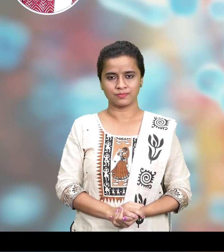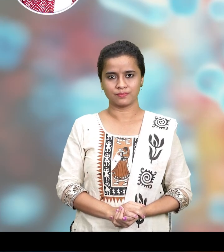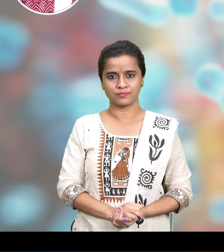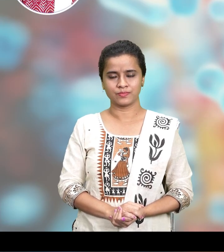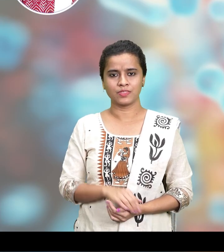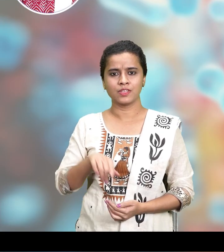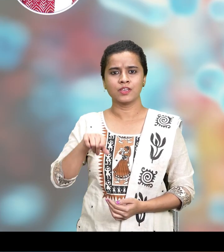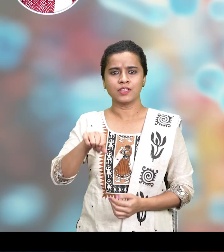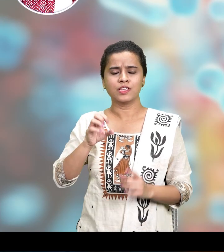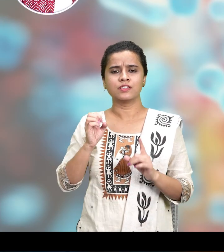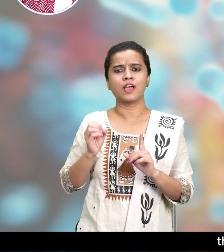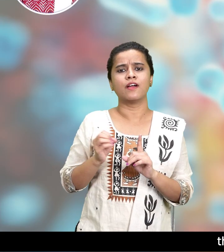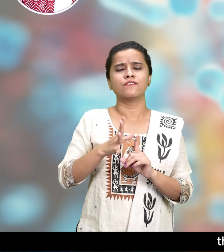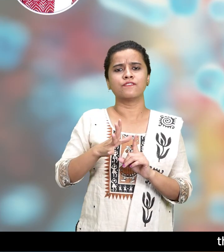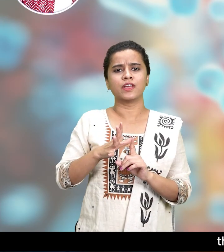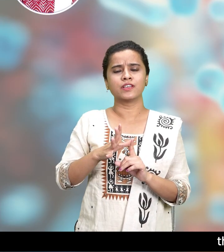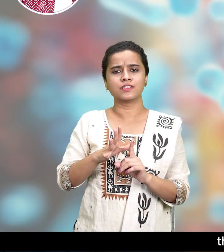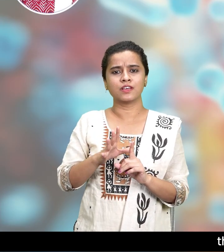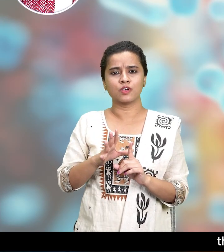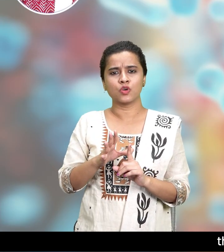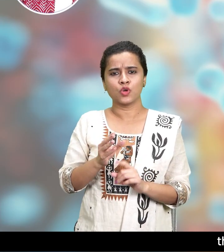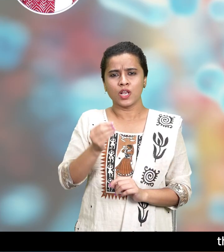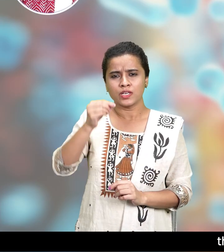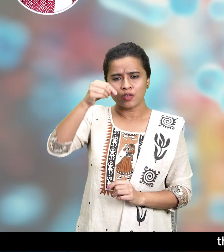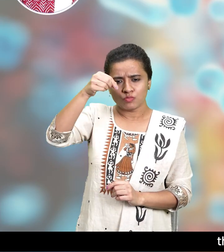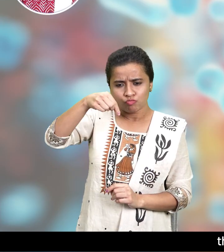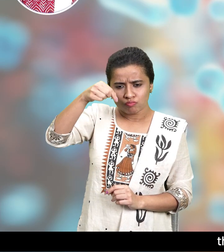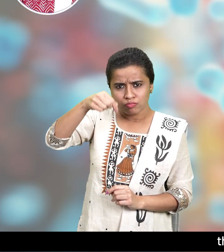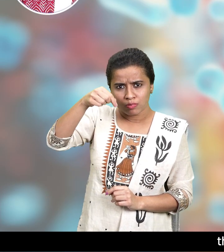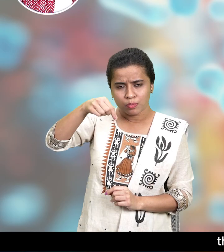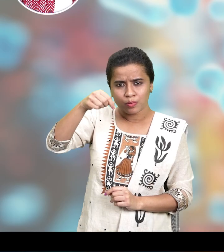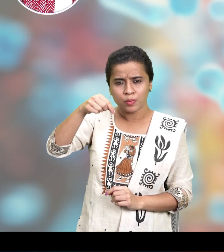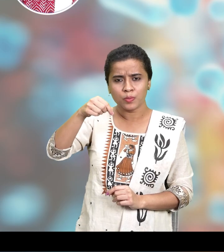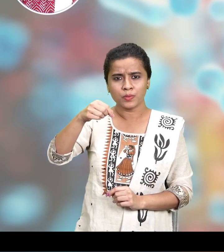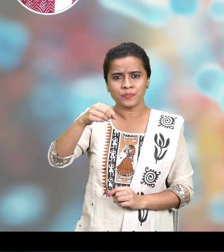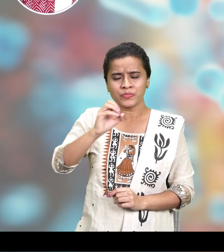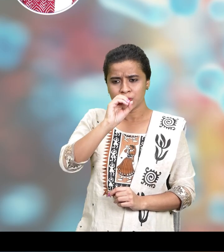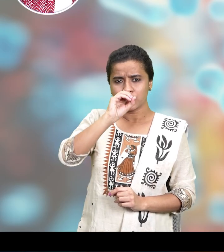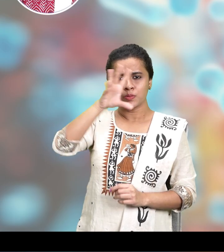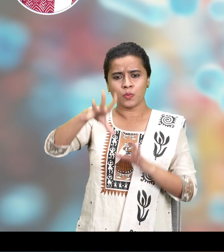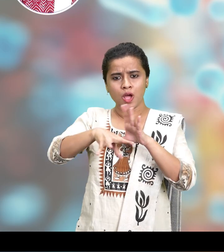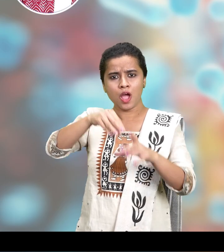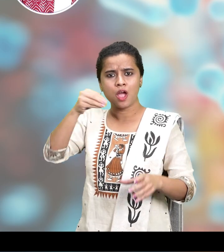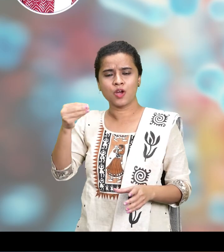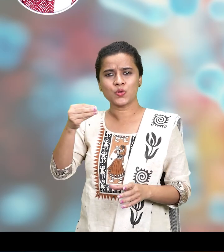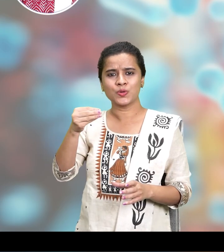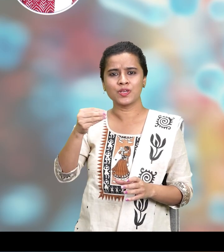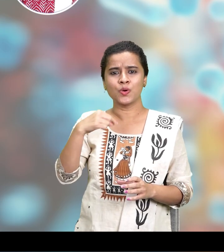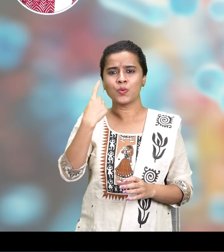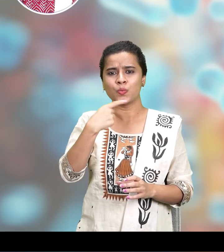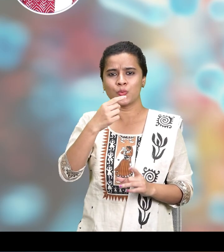This occurs through the little droplets thrown out by an infected